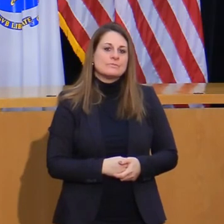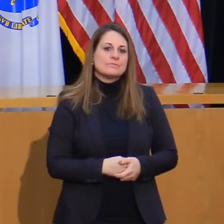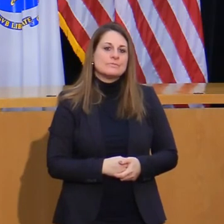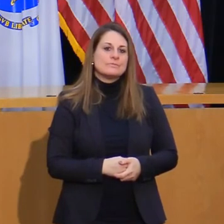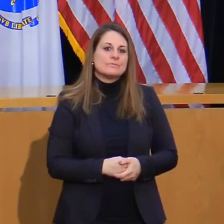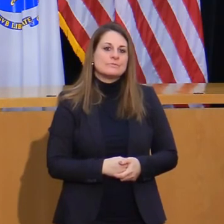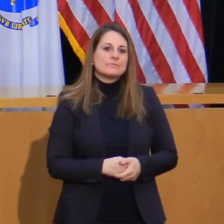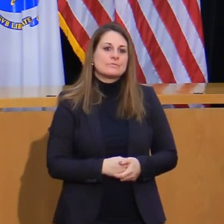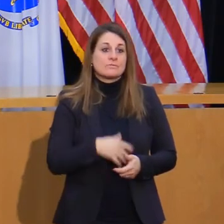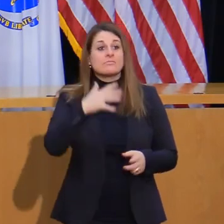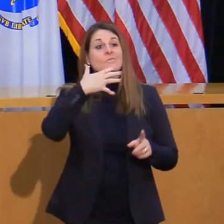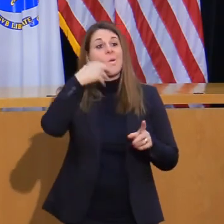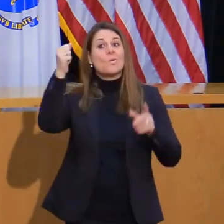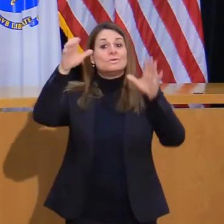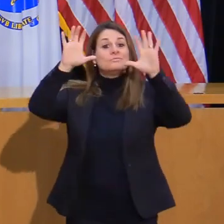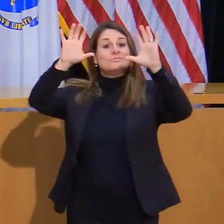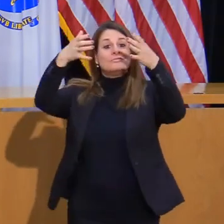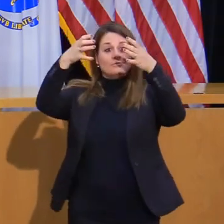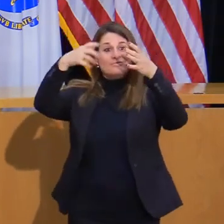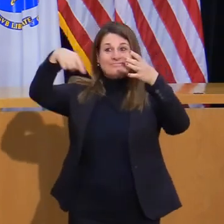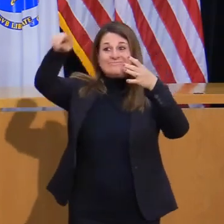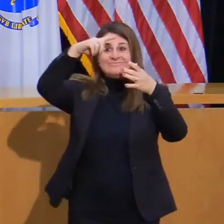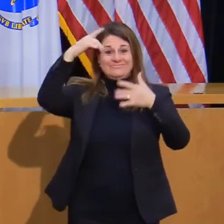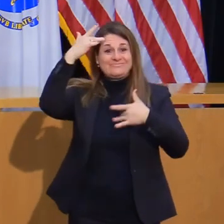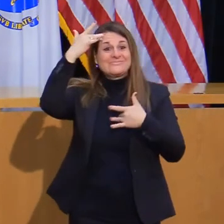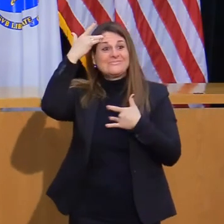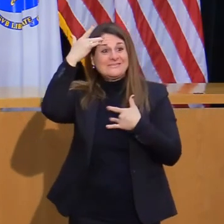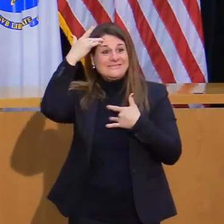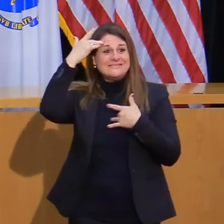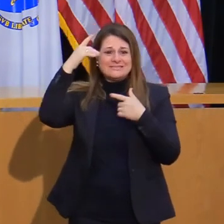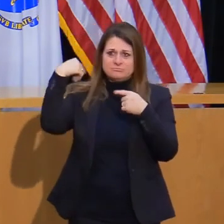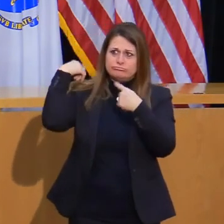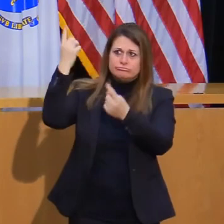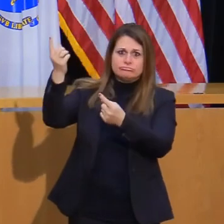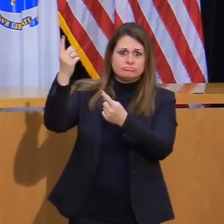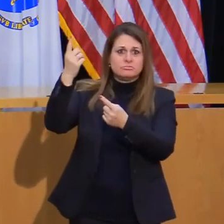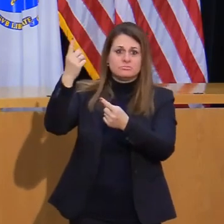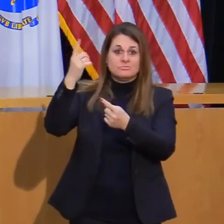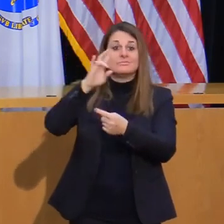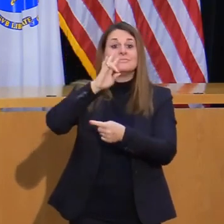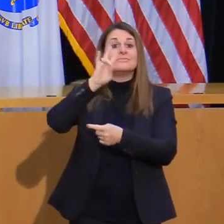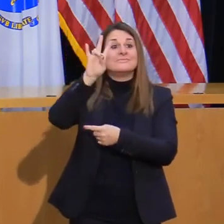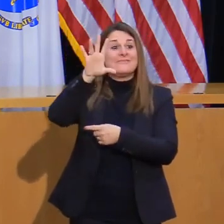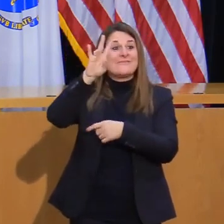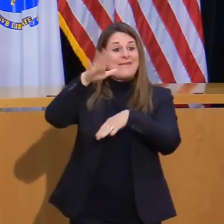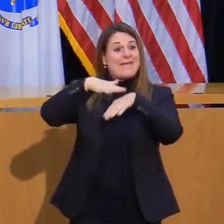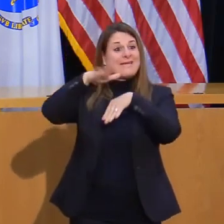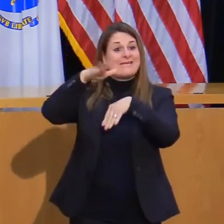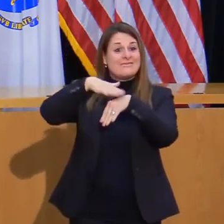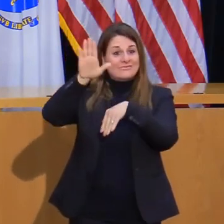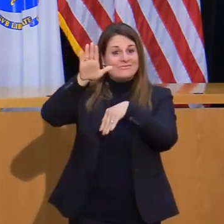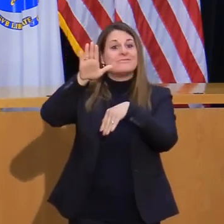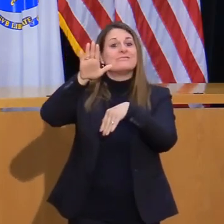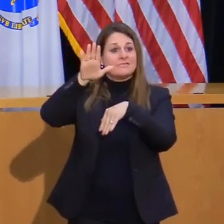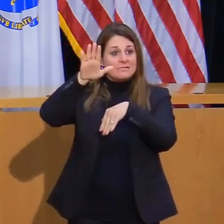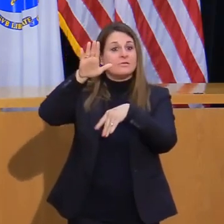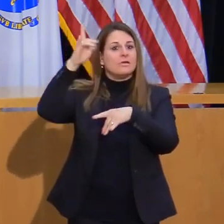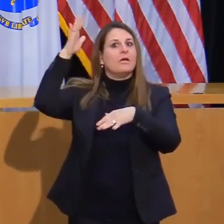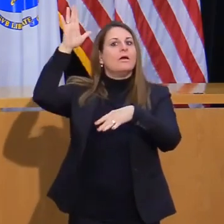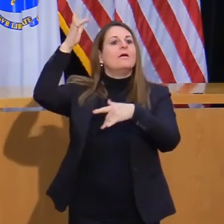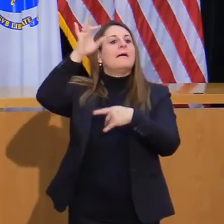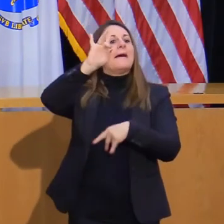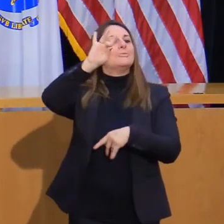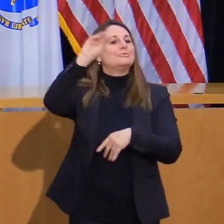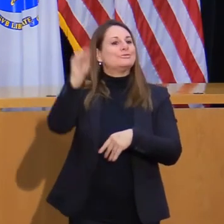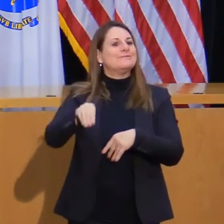COVID. Over 80% of residents 75 years or older, and 68% of residents 65 and older at